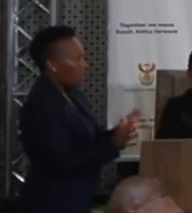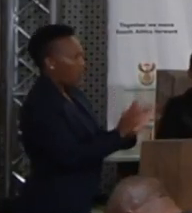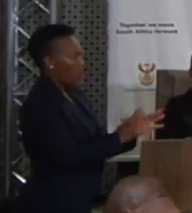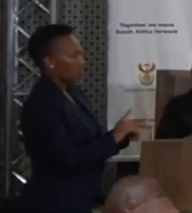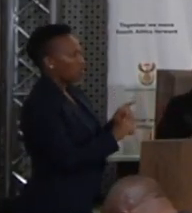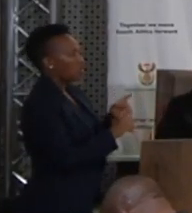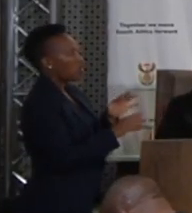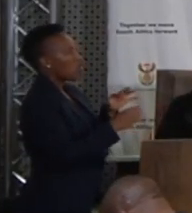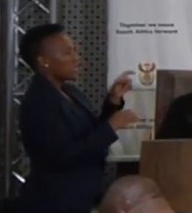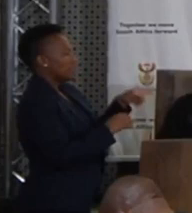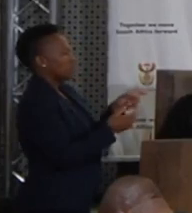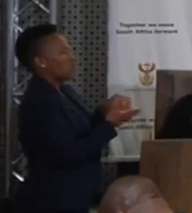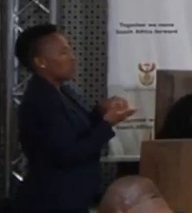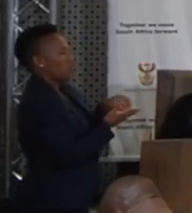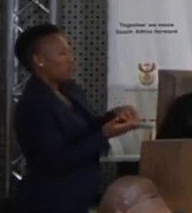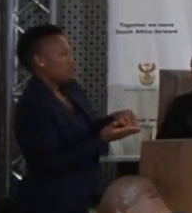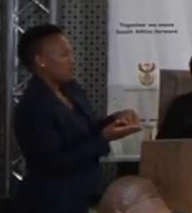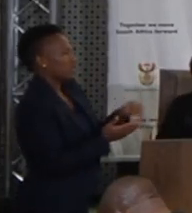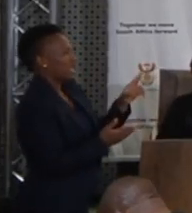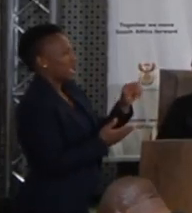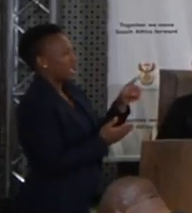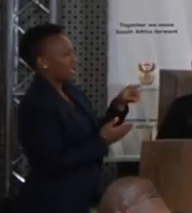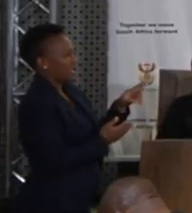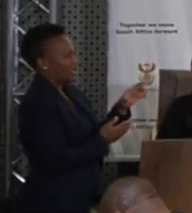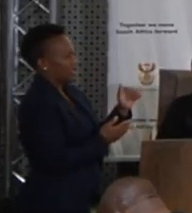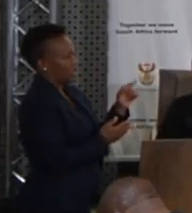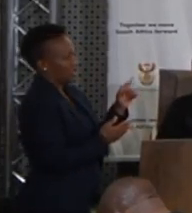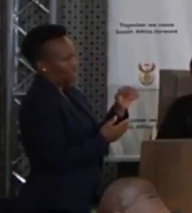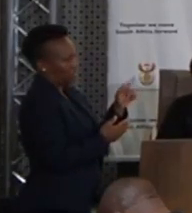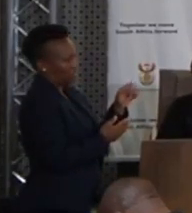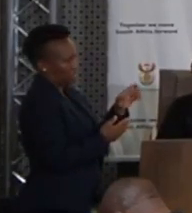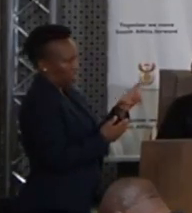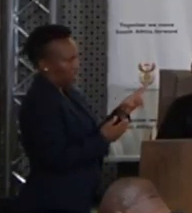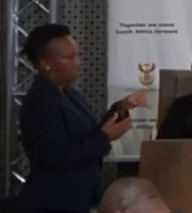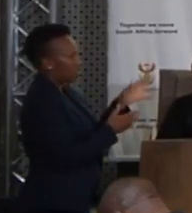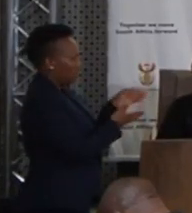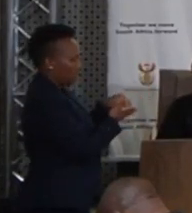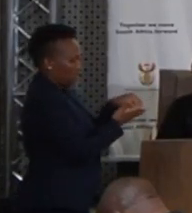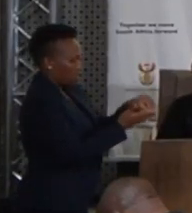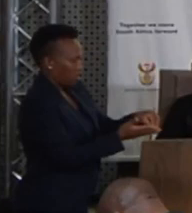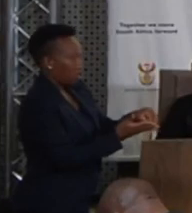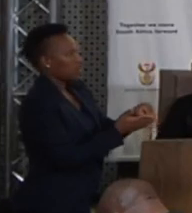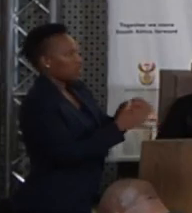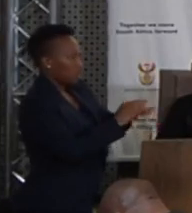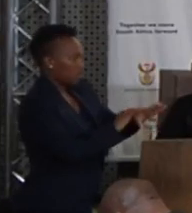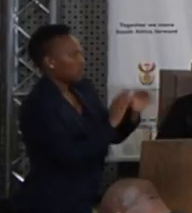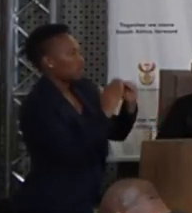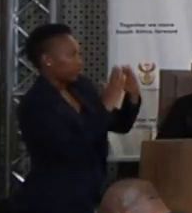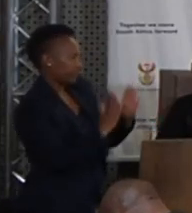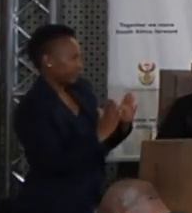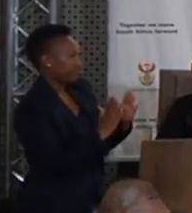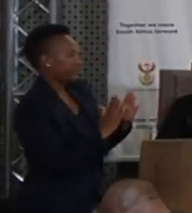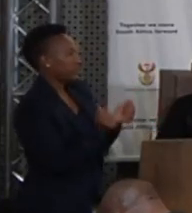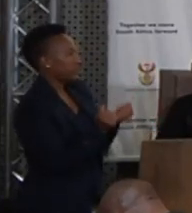undertakers bring the body and the family or whoever takes the body into the service, and they don't